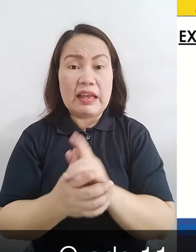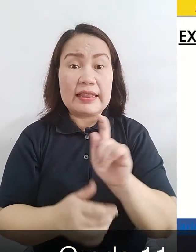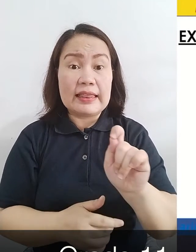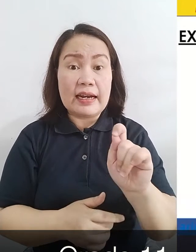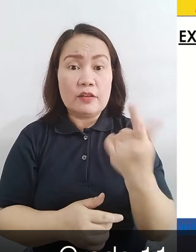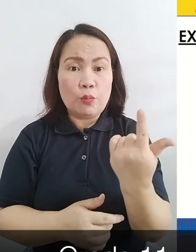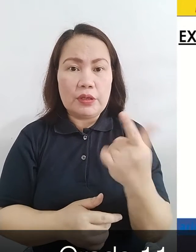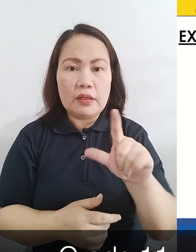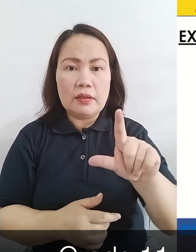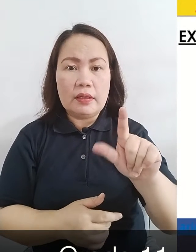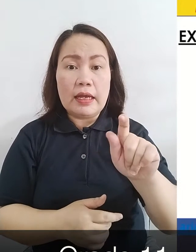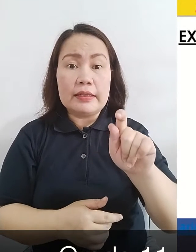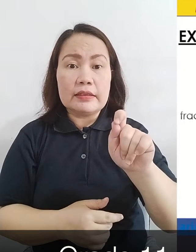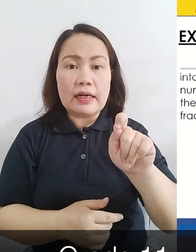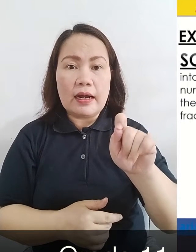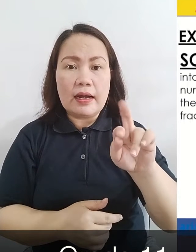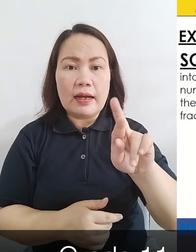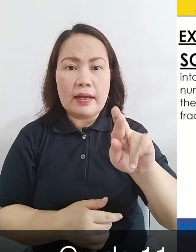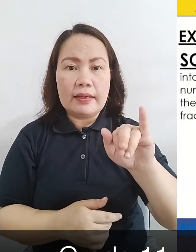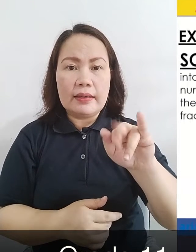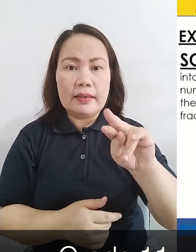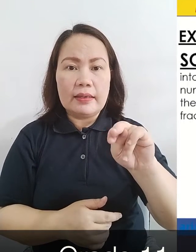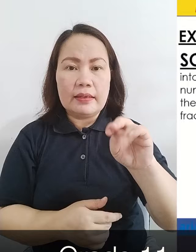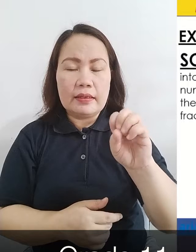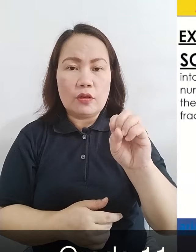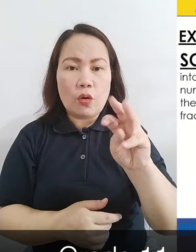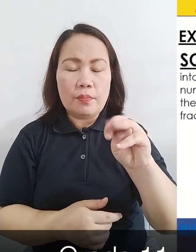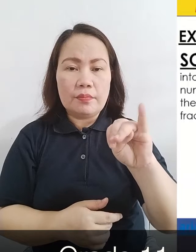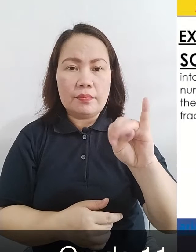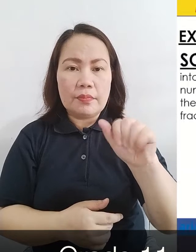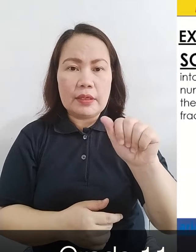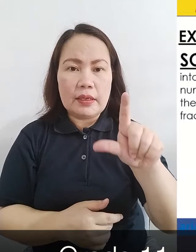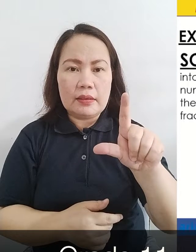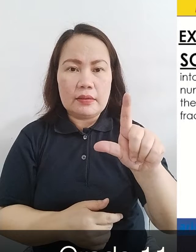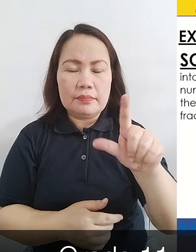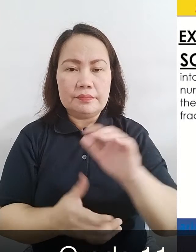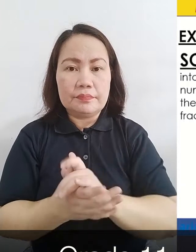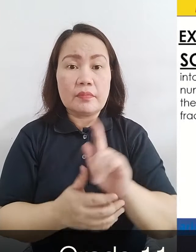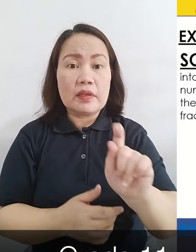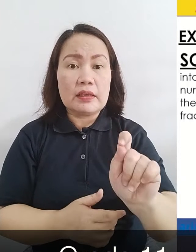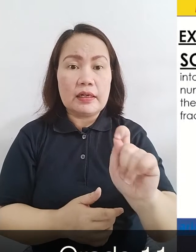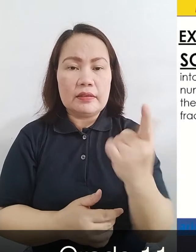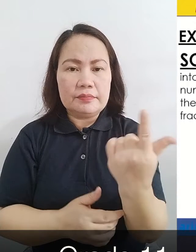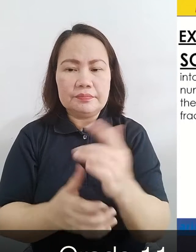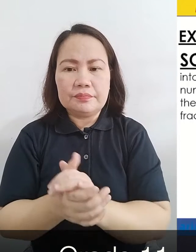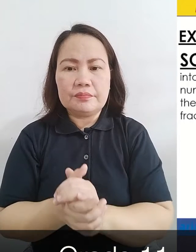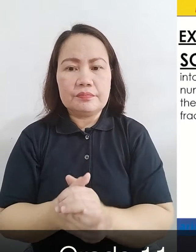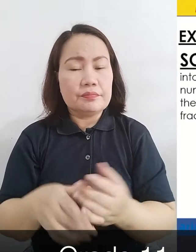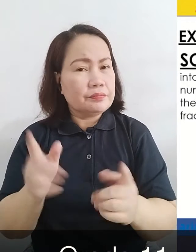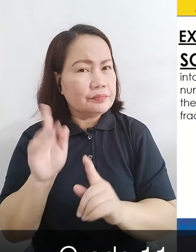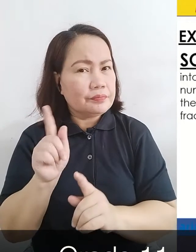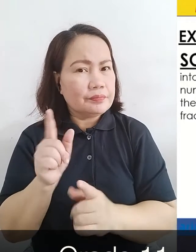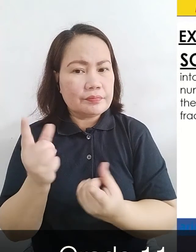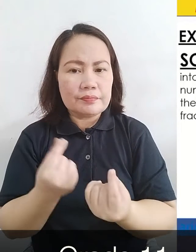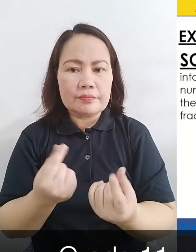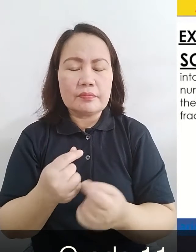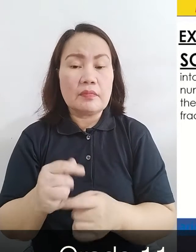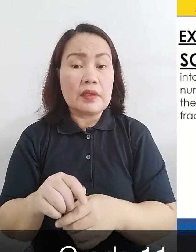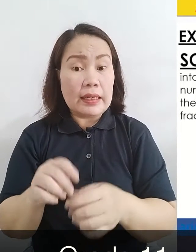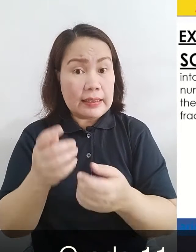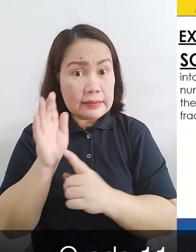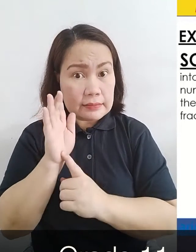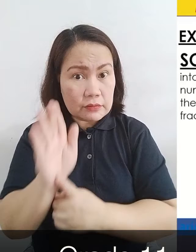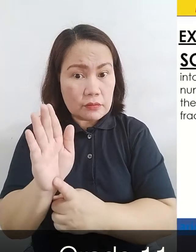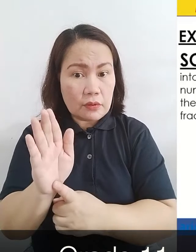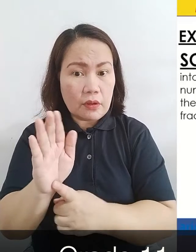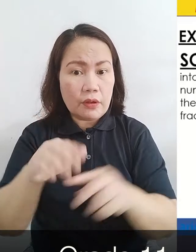So, lahat trinomial ang given. So, anong gagawin natin? You need to express the